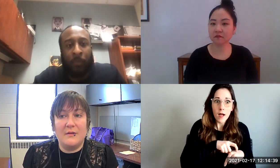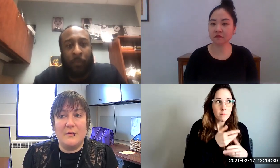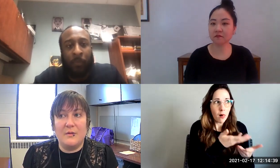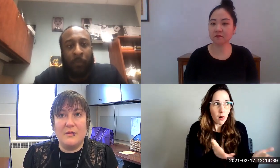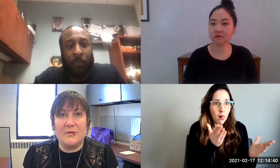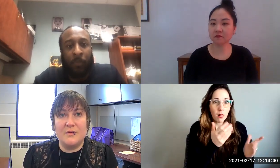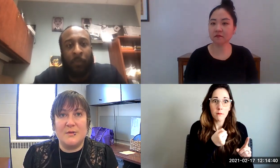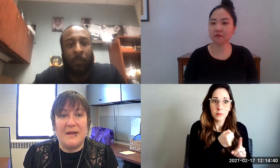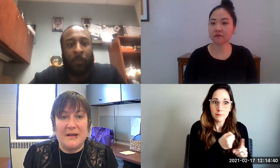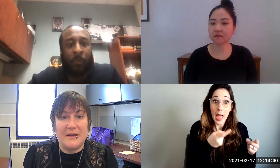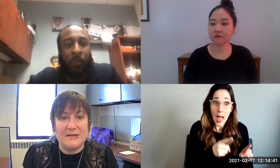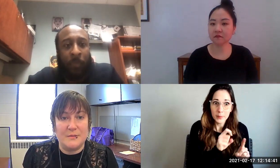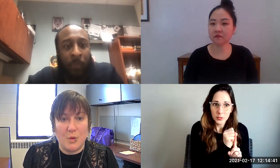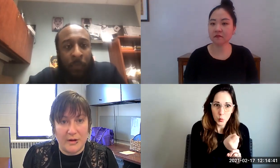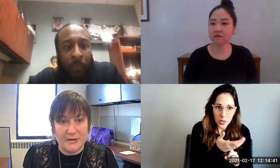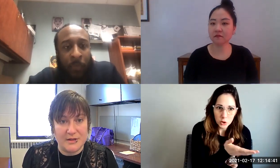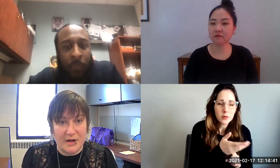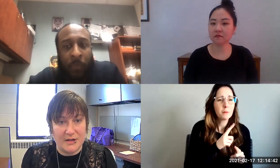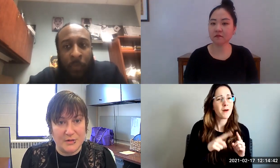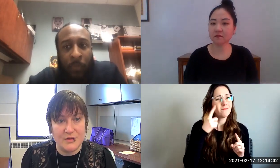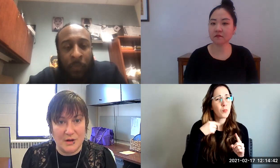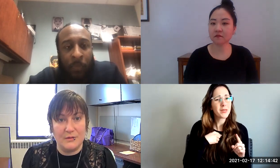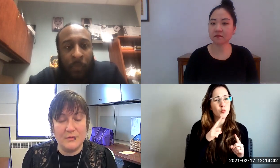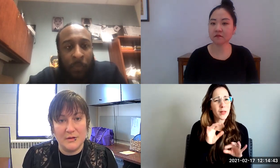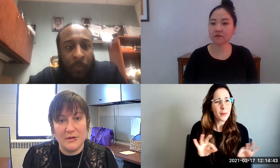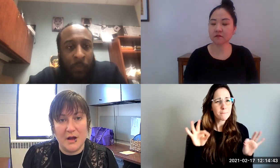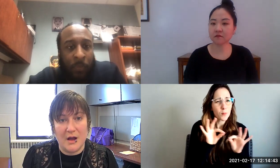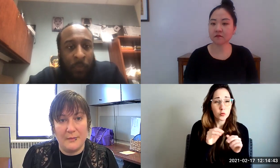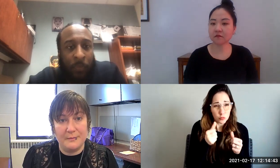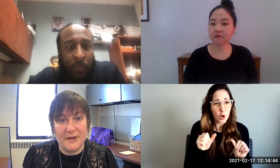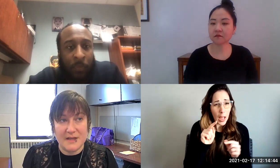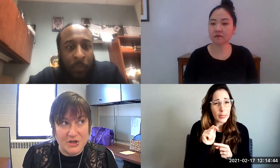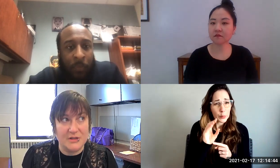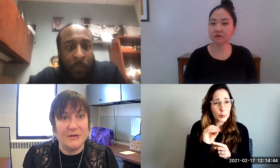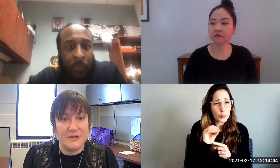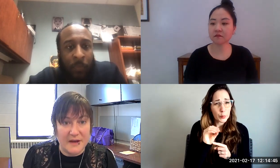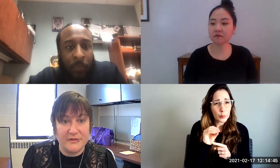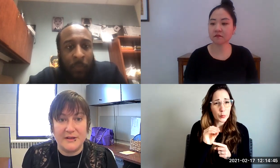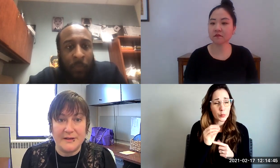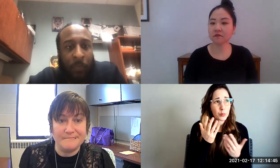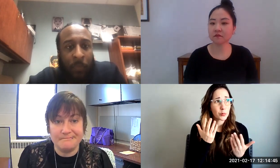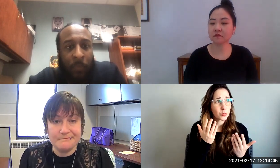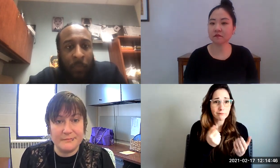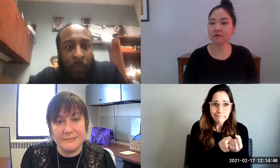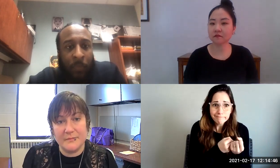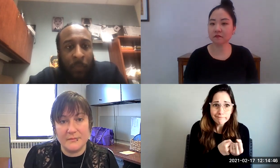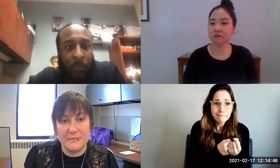uh, to me, it is important to try to do so intentionally, respectfully,